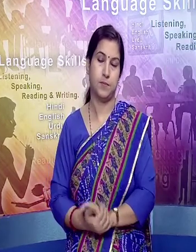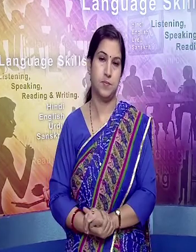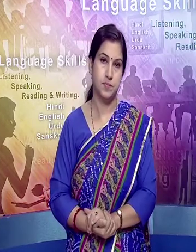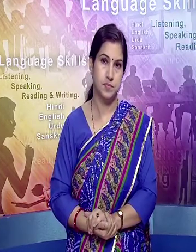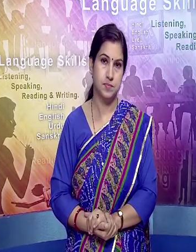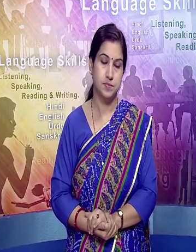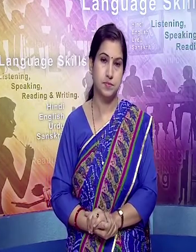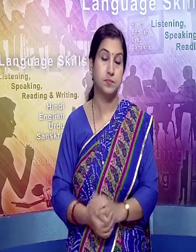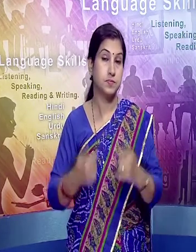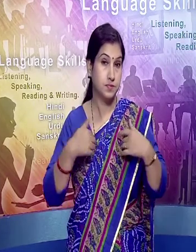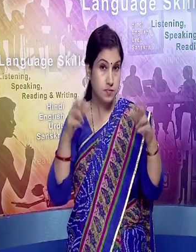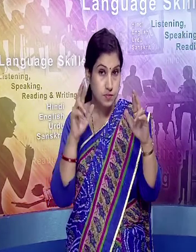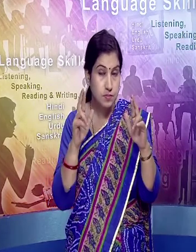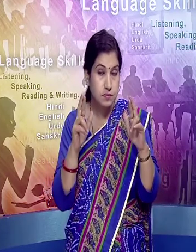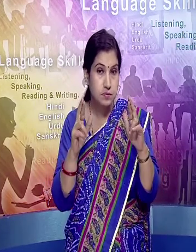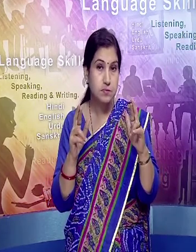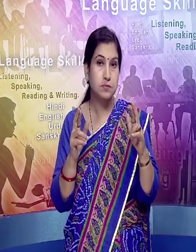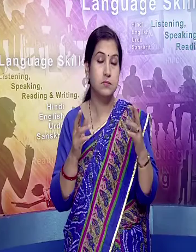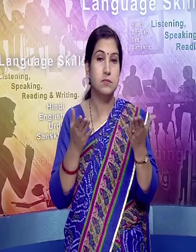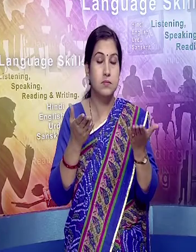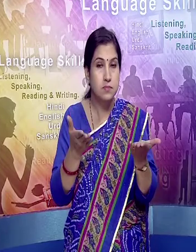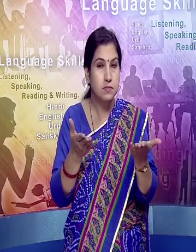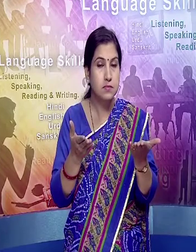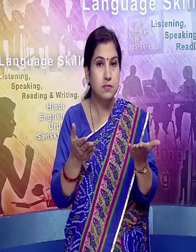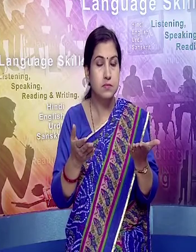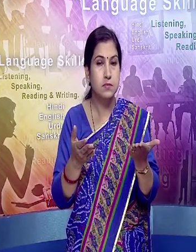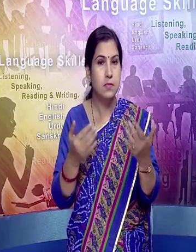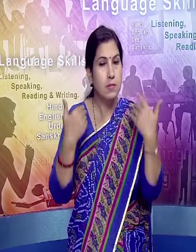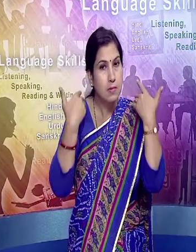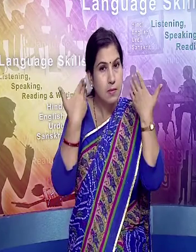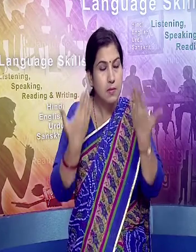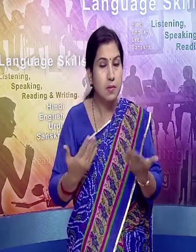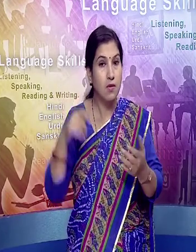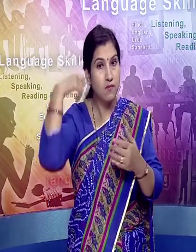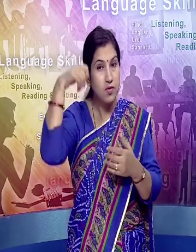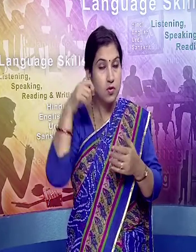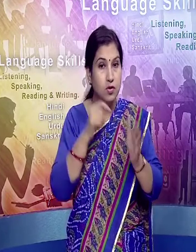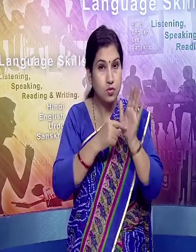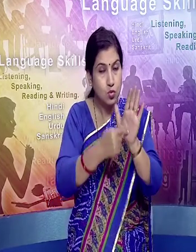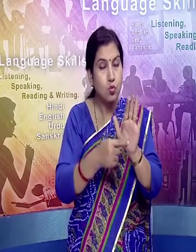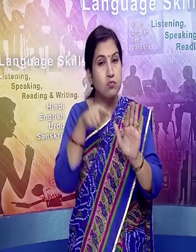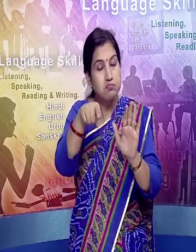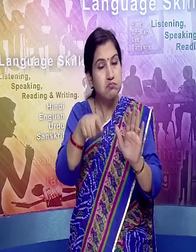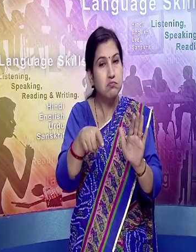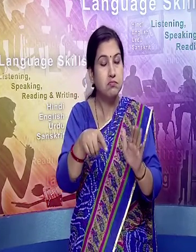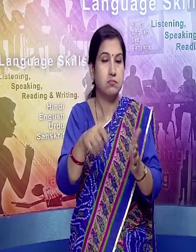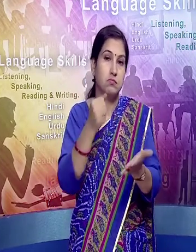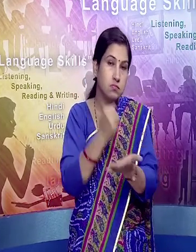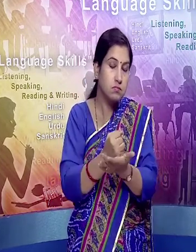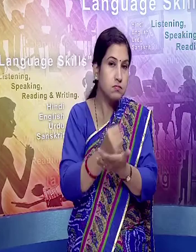I hope whatever has been told in this video, you must have